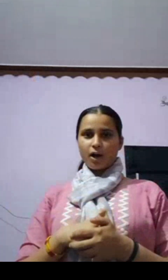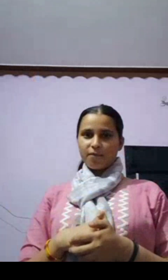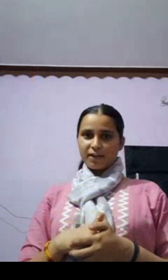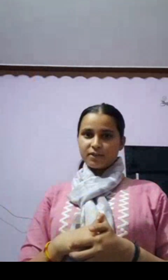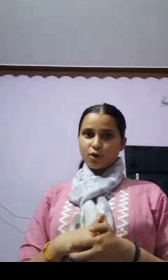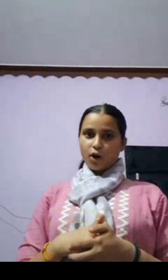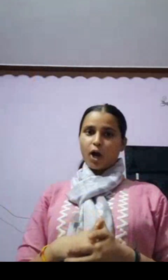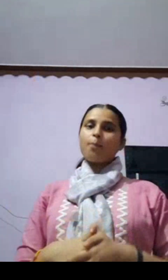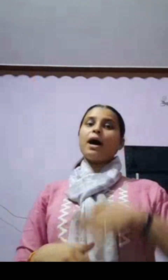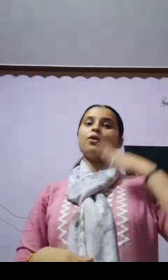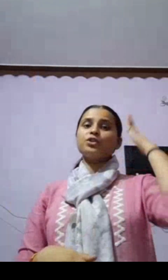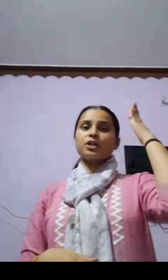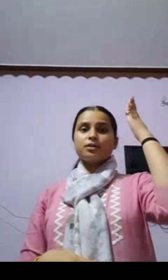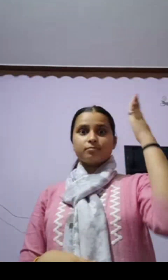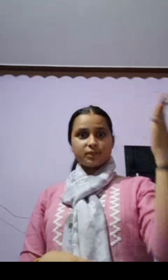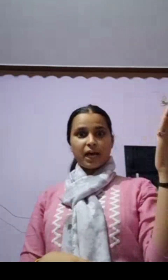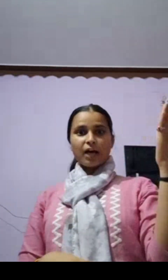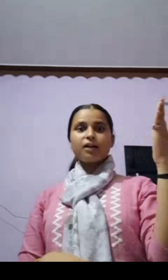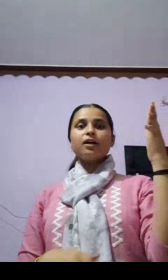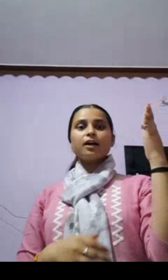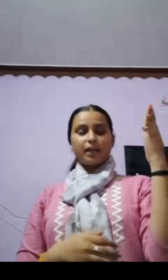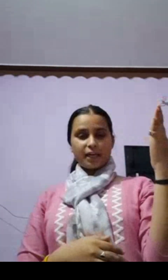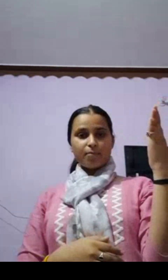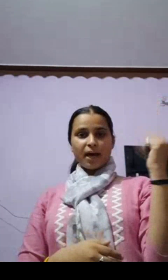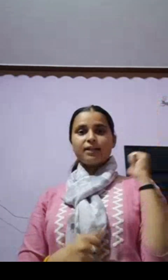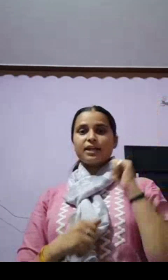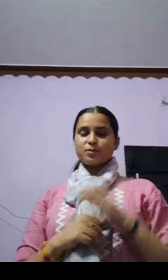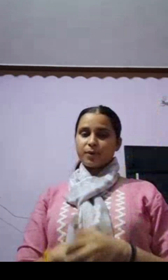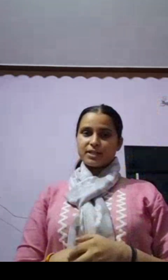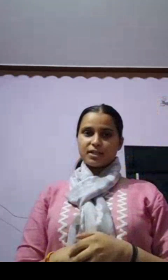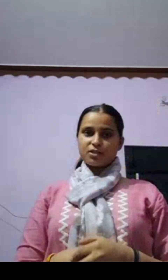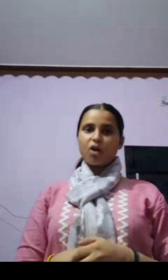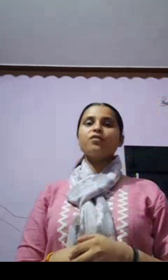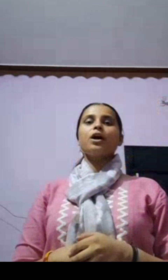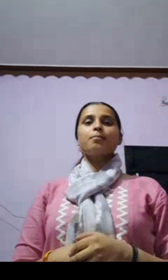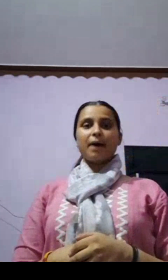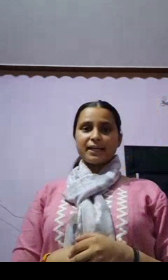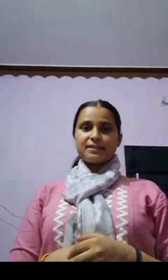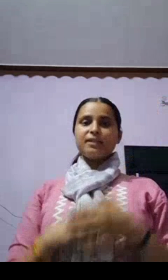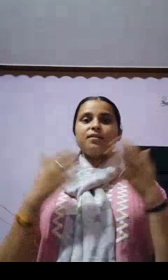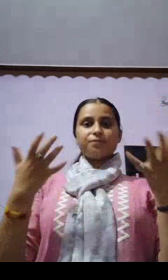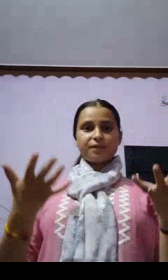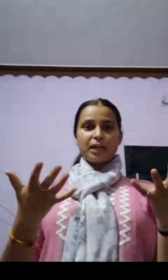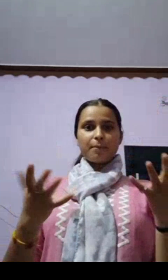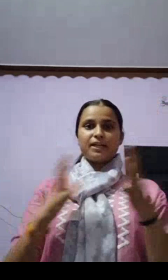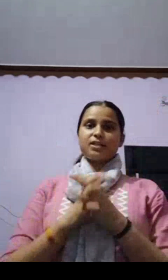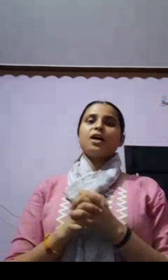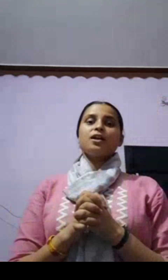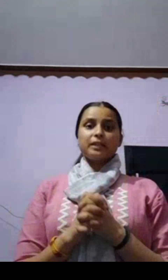when we talk about dark A band, there is presence of myosin filament.